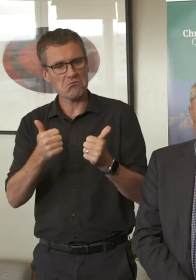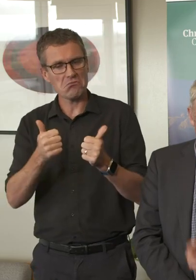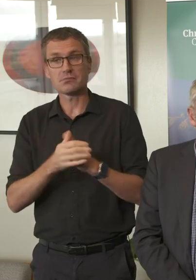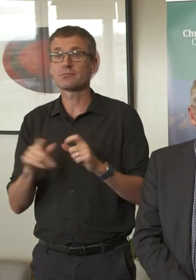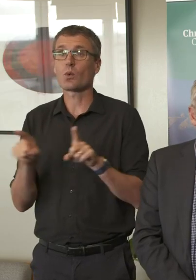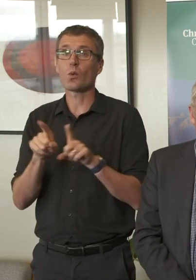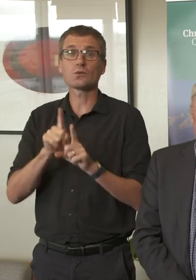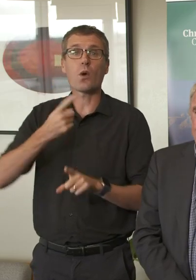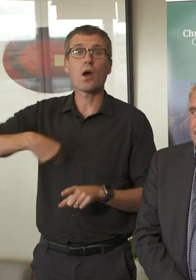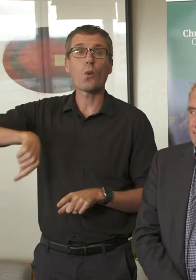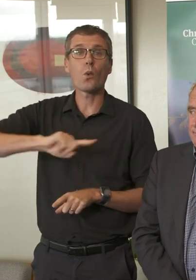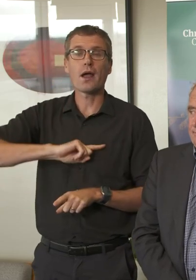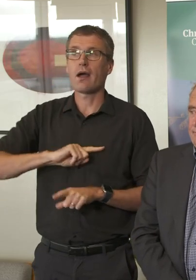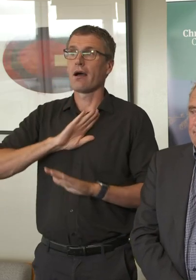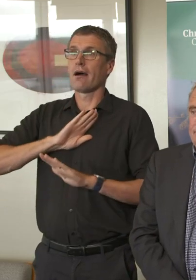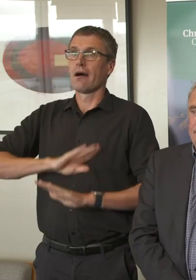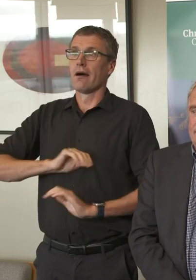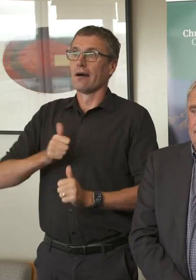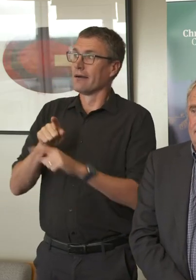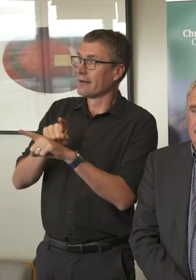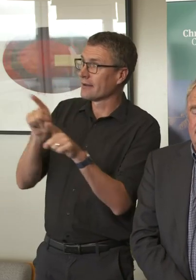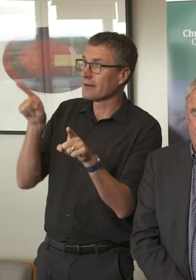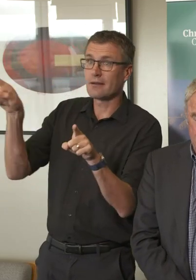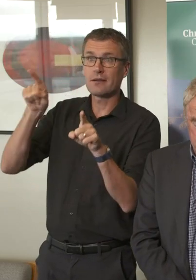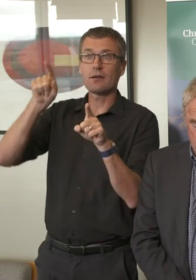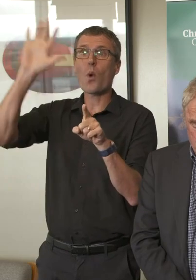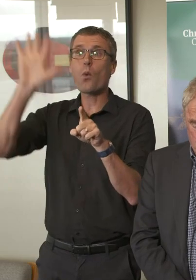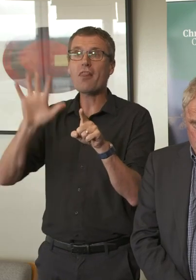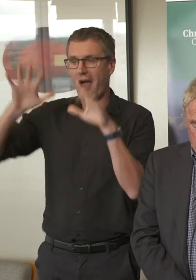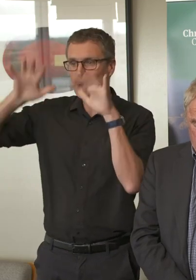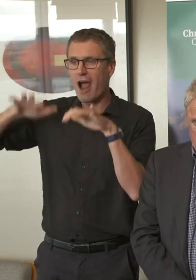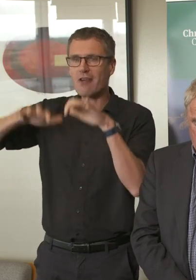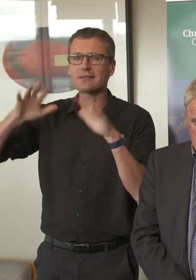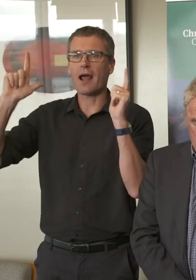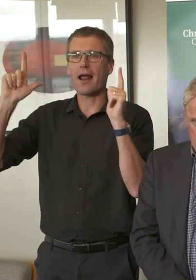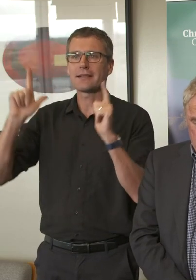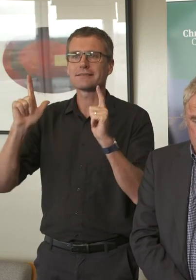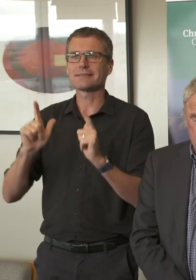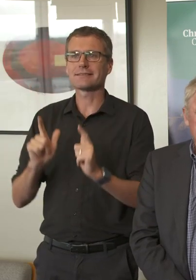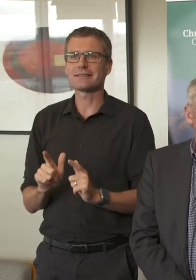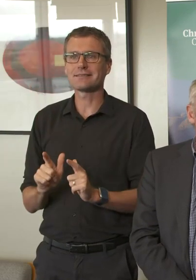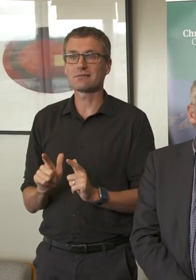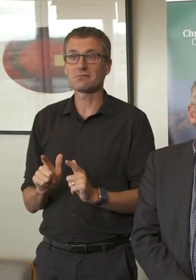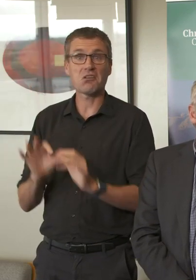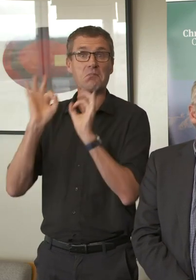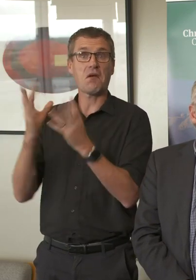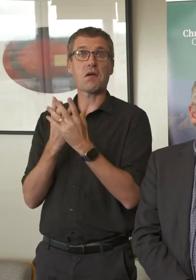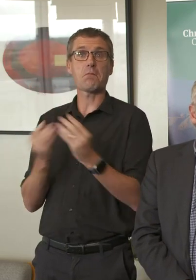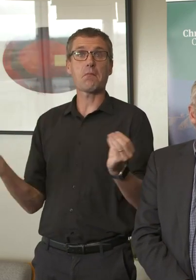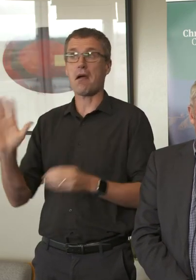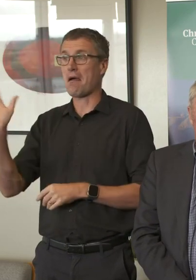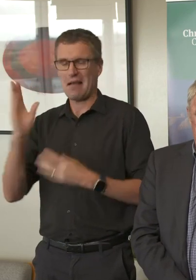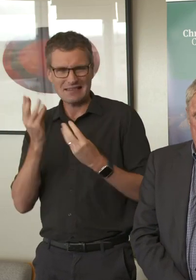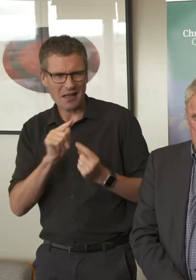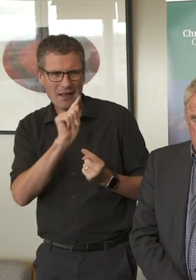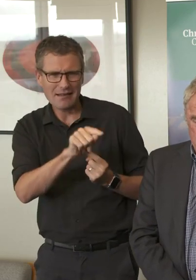we can all see that, thankfully, the weather is starting to abate. Not out of the woods yet. There's still obviously parts of the community that are